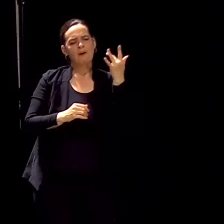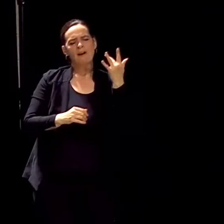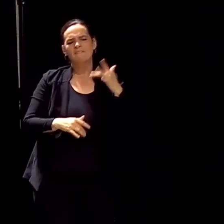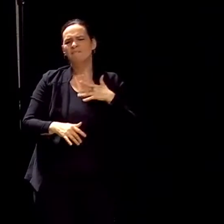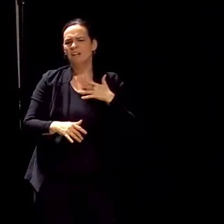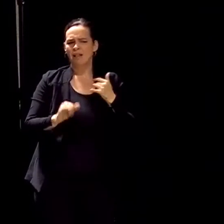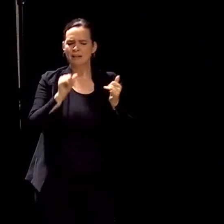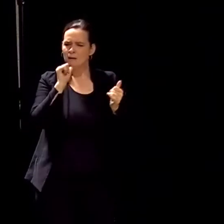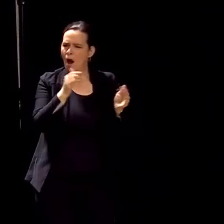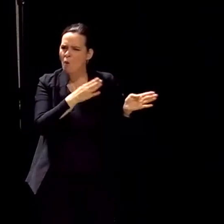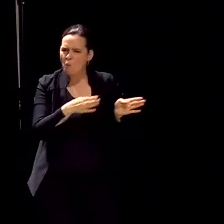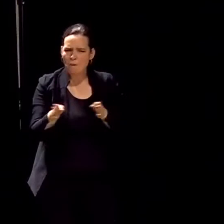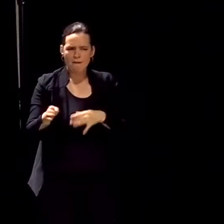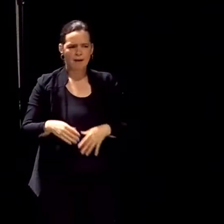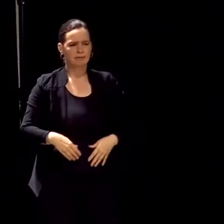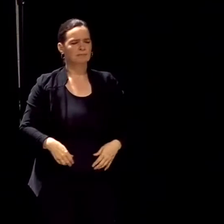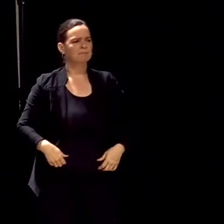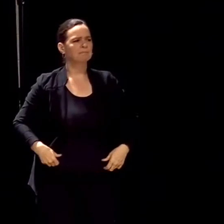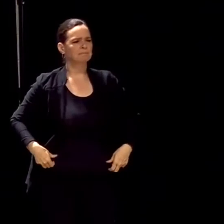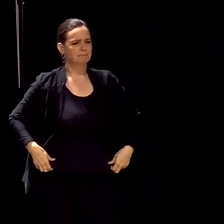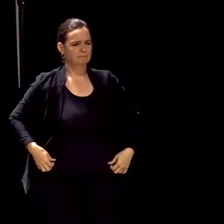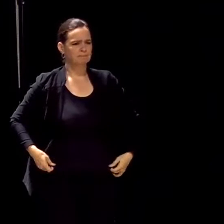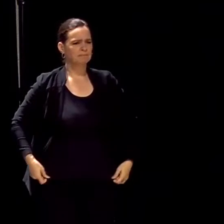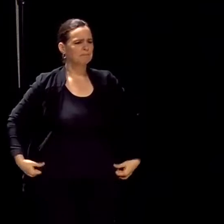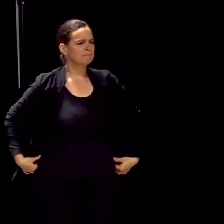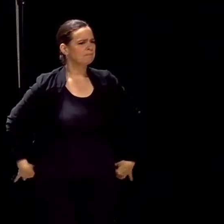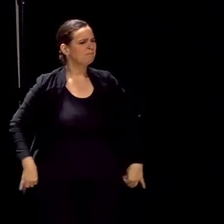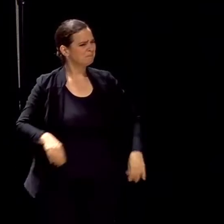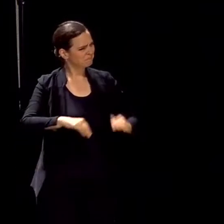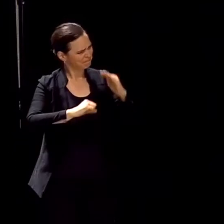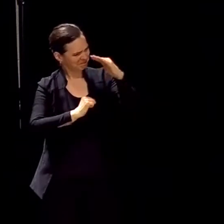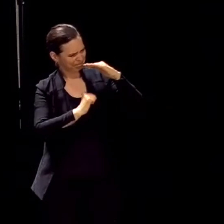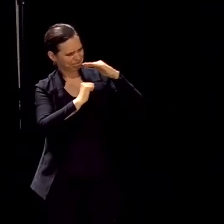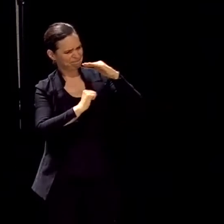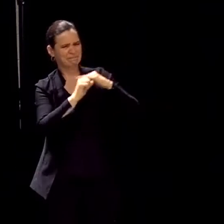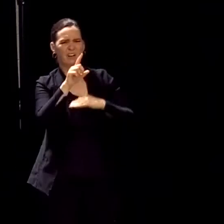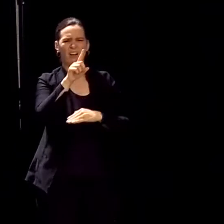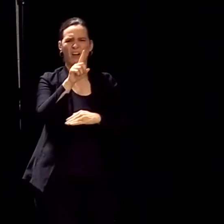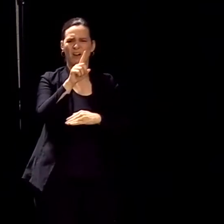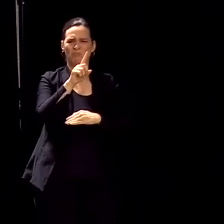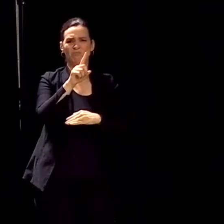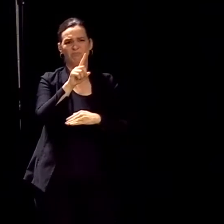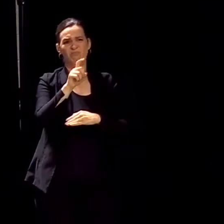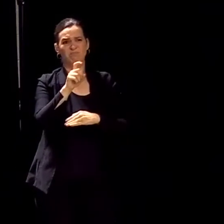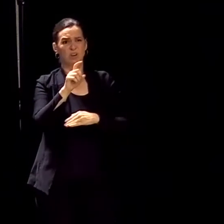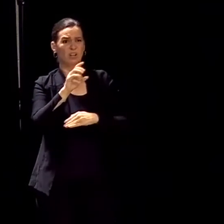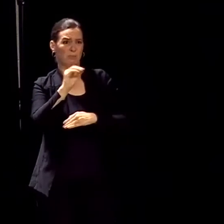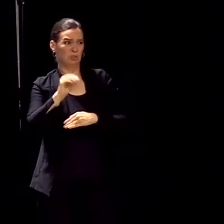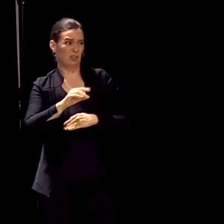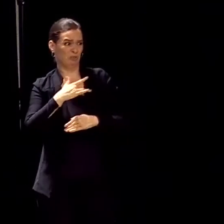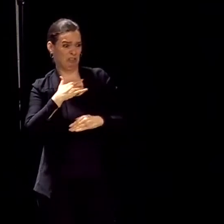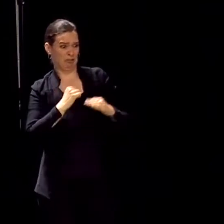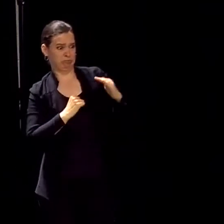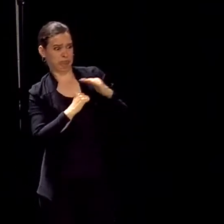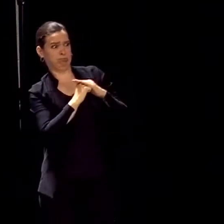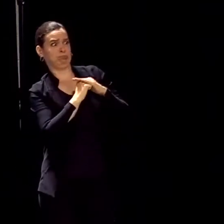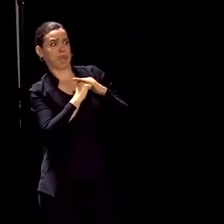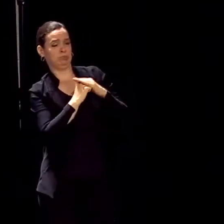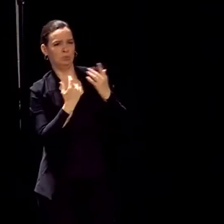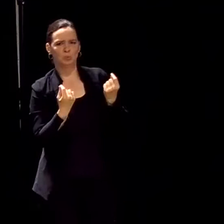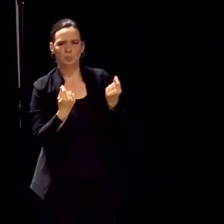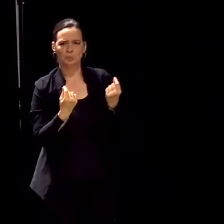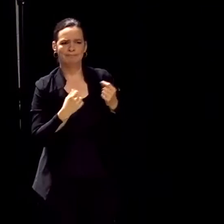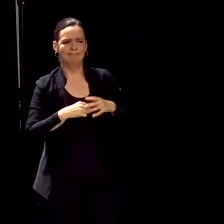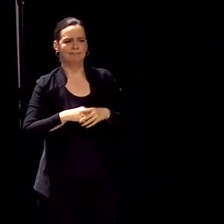adding on, and there's a lot of people. So we need people to pre-register now just because of the demand. But we will continue to do